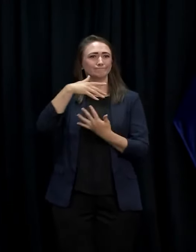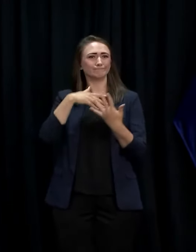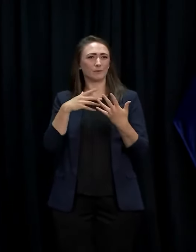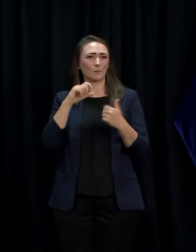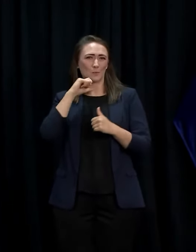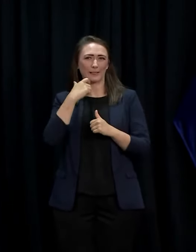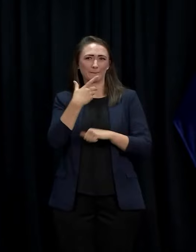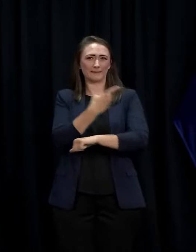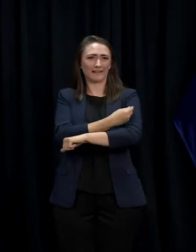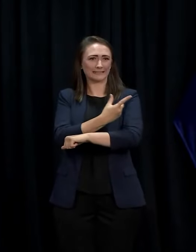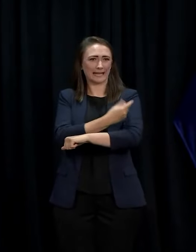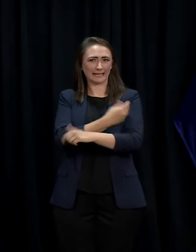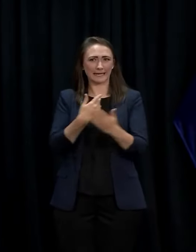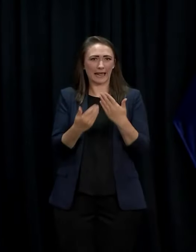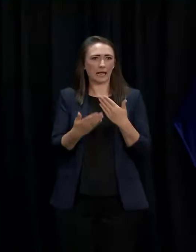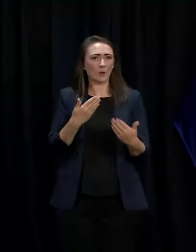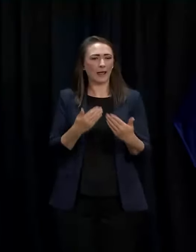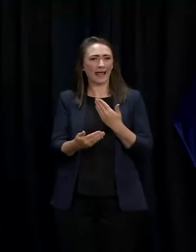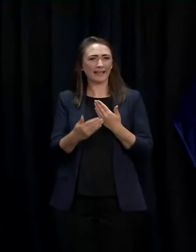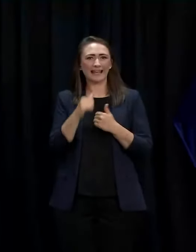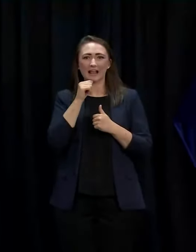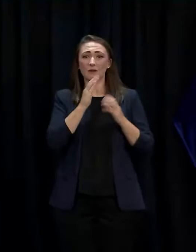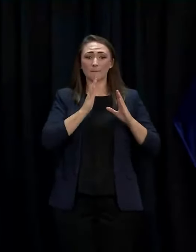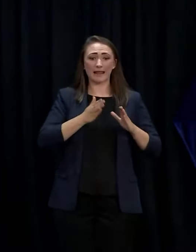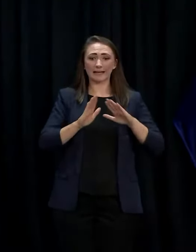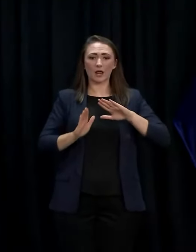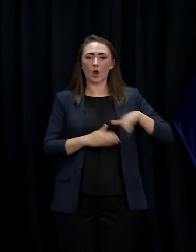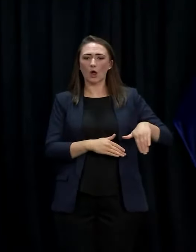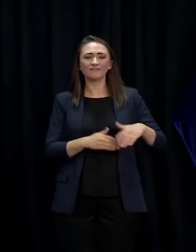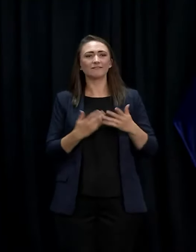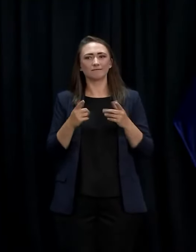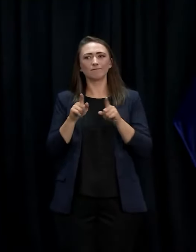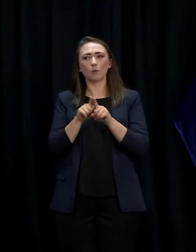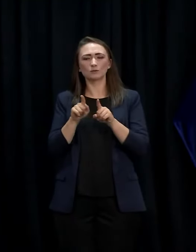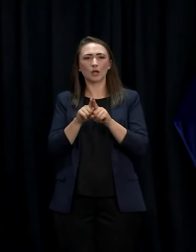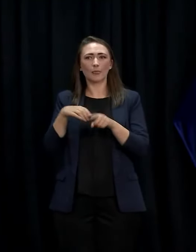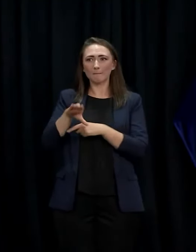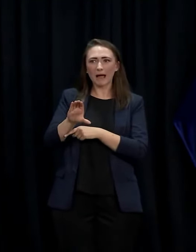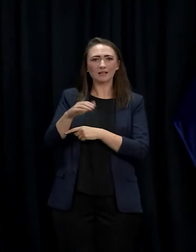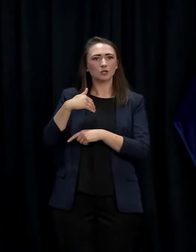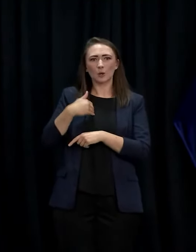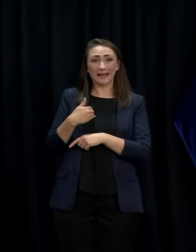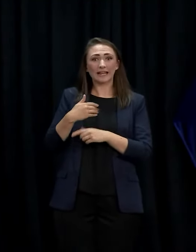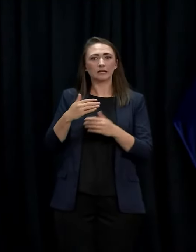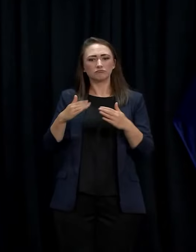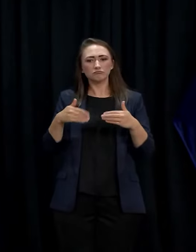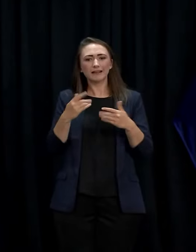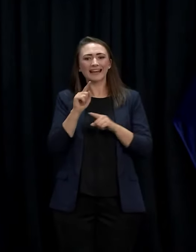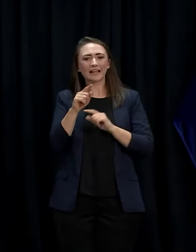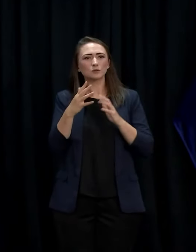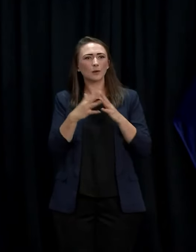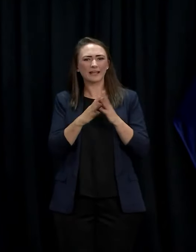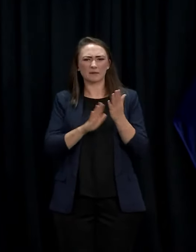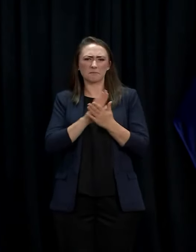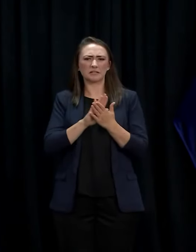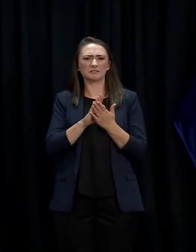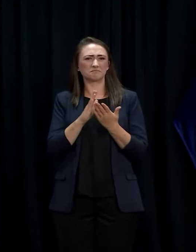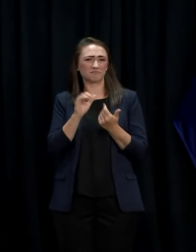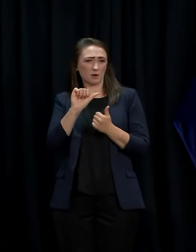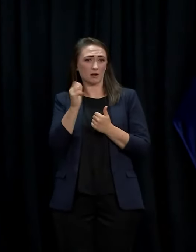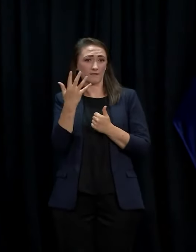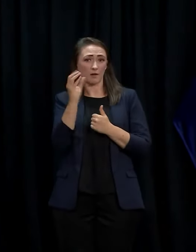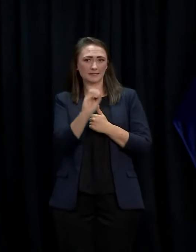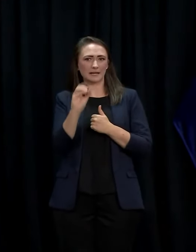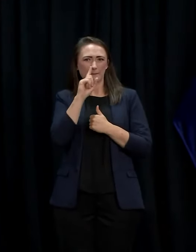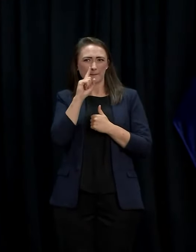when the mandates and when the vaccine passes have disappeared. And so the overall increase in risk is very low comparative to what it was